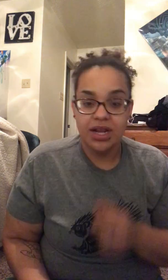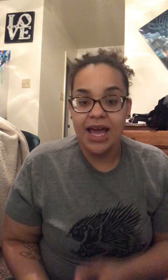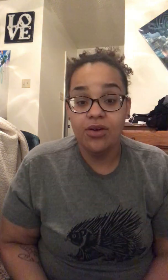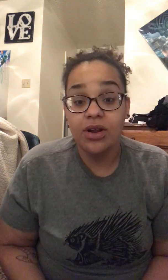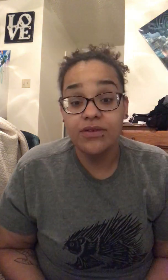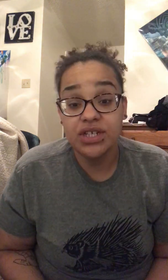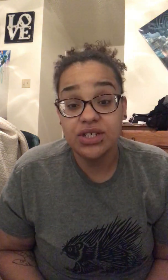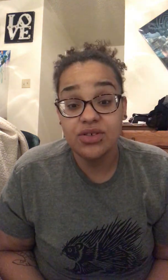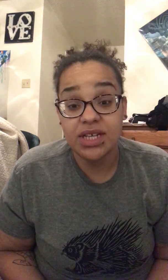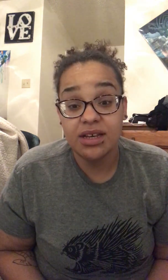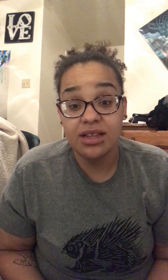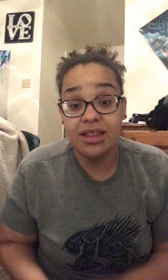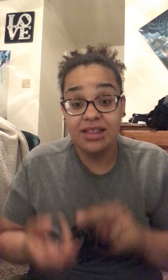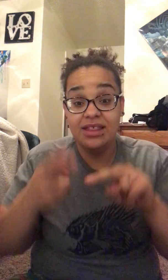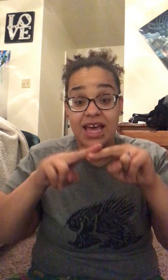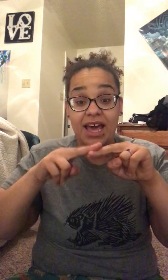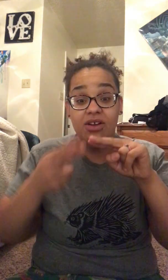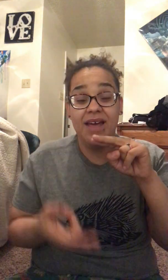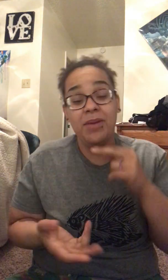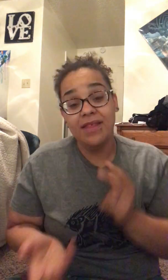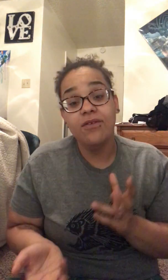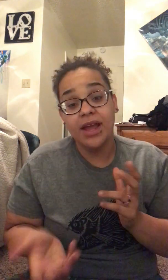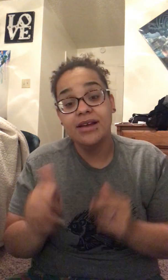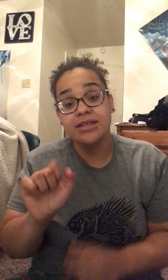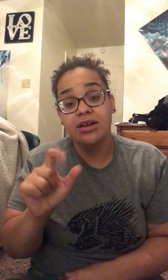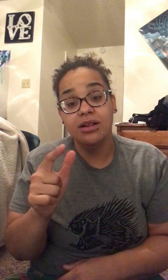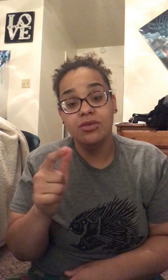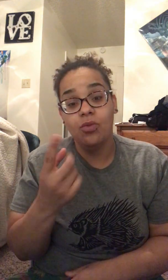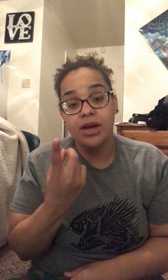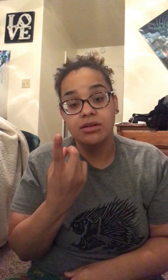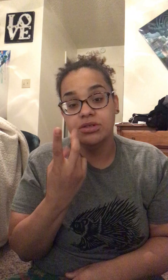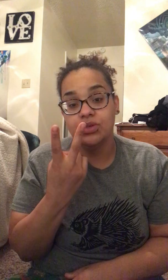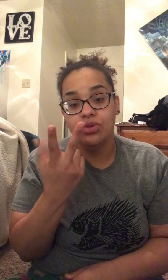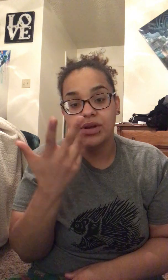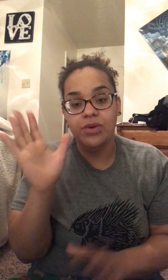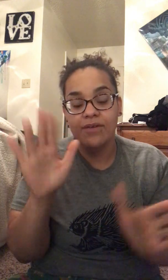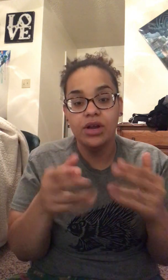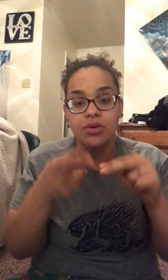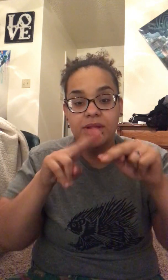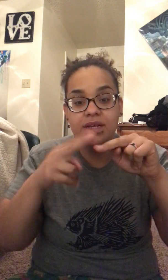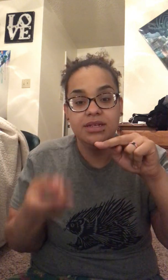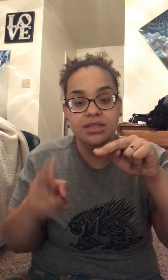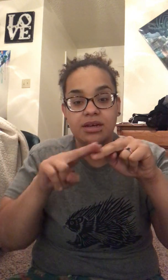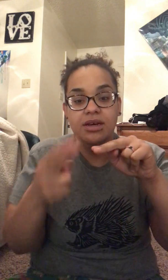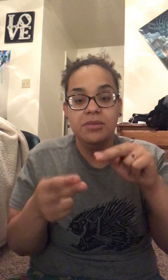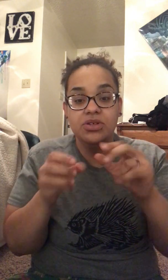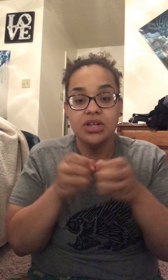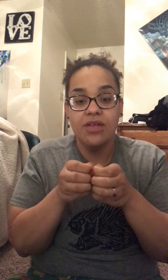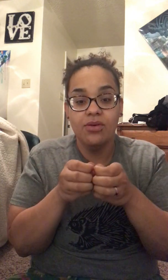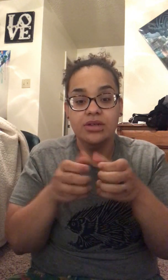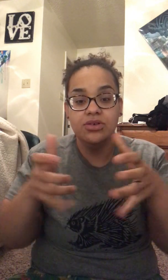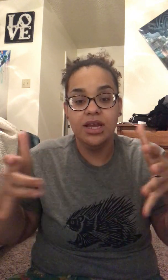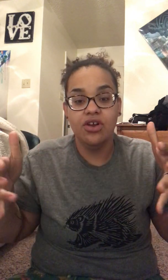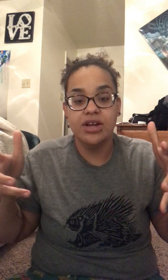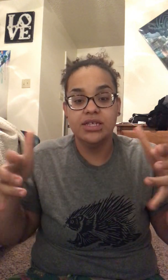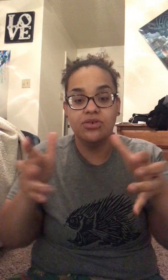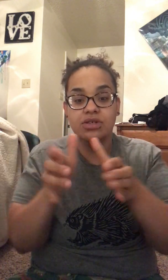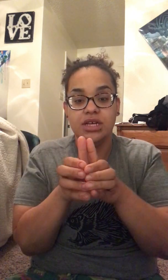I don't know if she's using that or that, but I think for ASL 1, 2, 3, whatever, it would be this. But there's another one to increase or